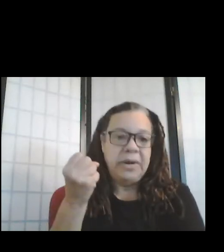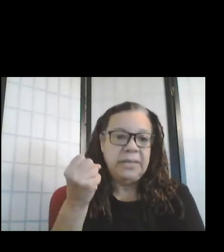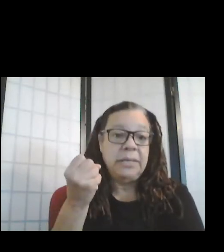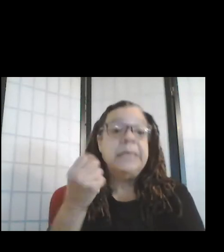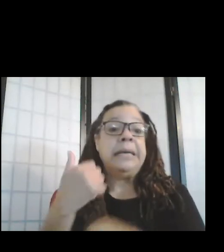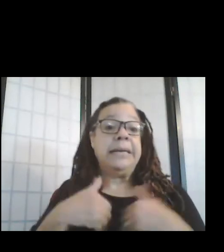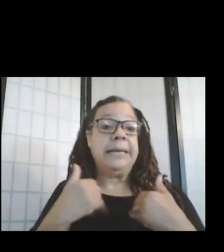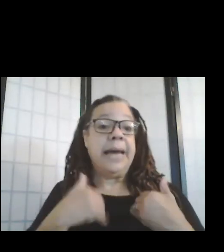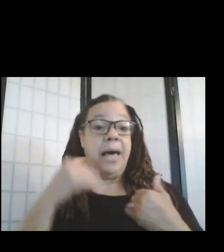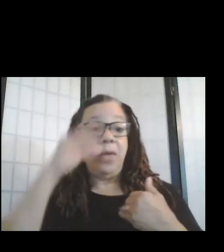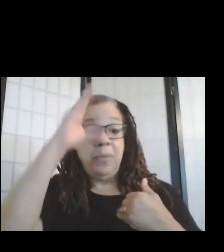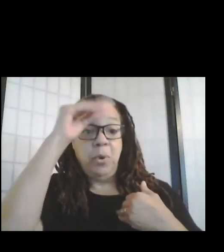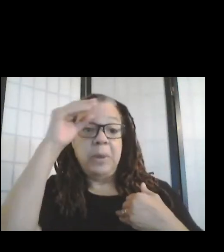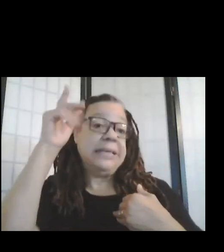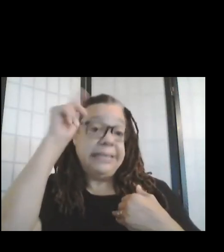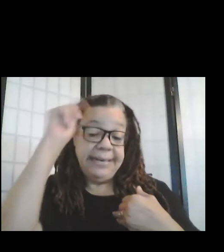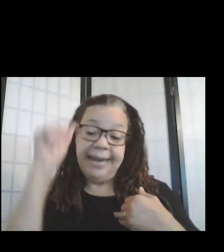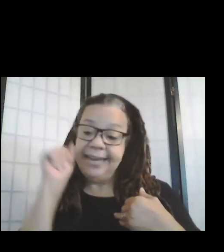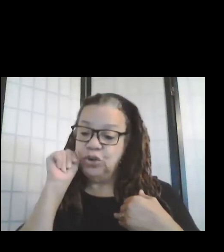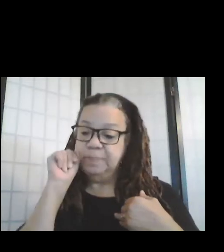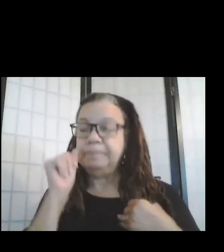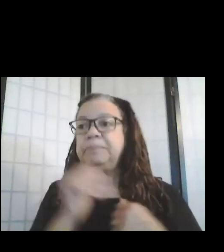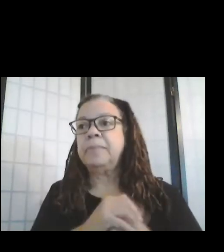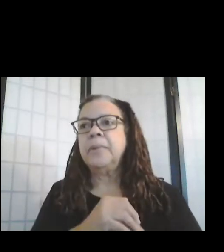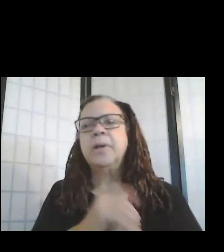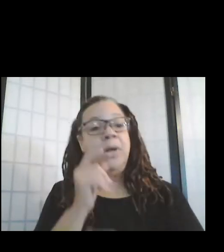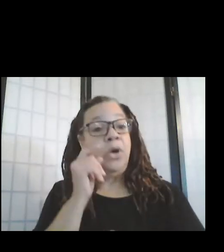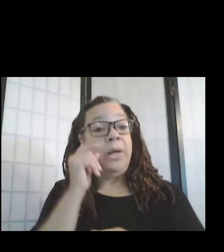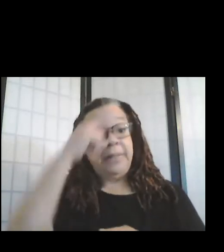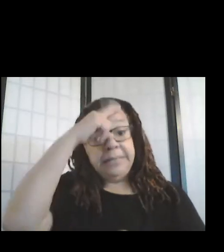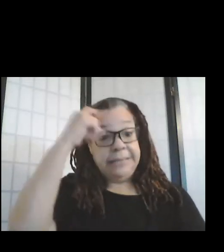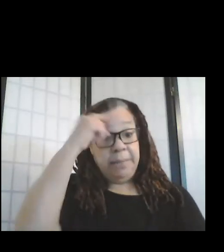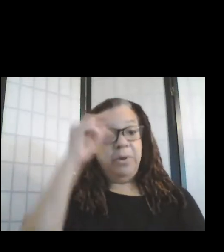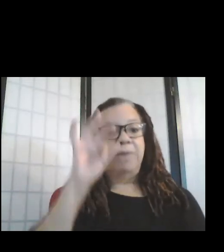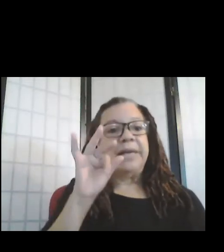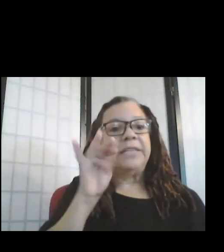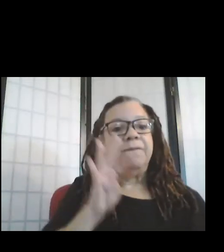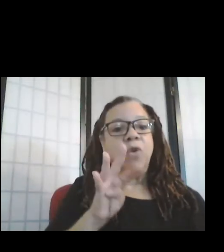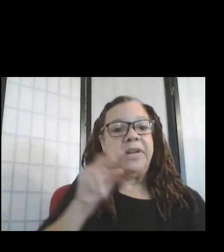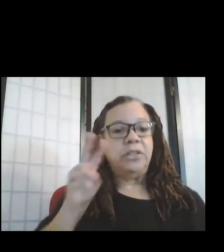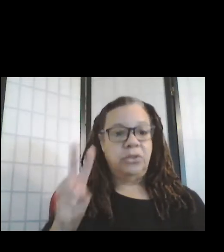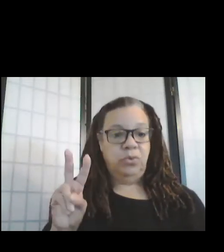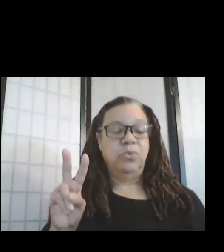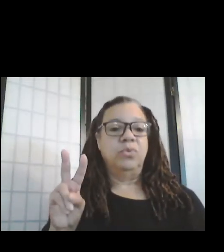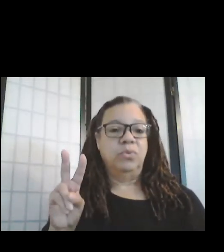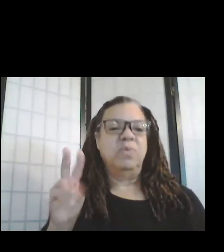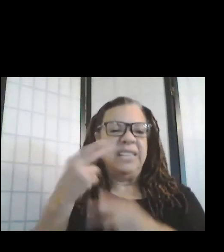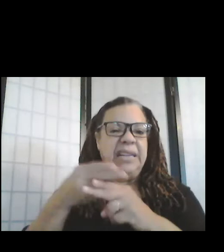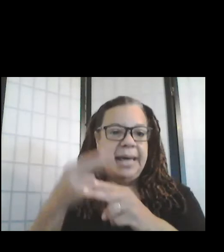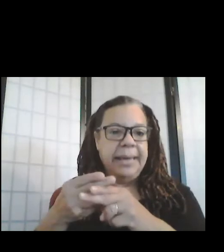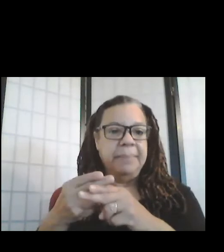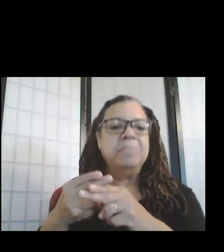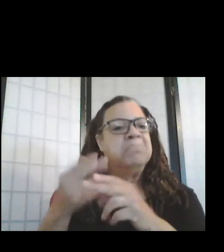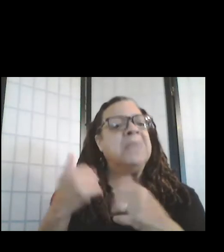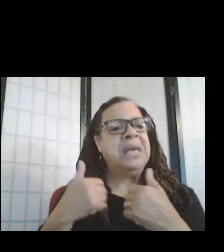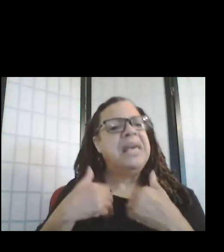teenager. And in this one particular summer, the summer of 1942, he's there with friends